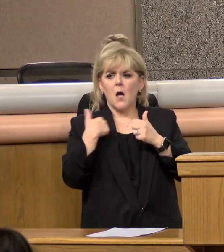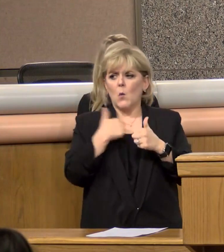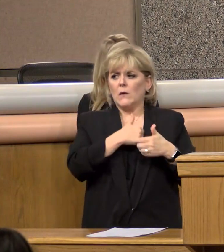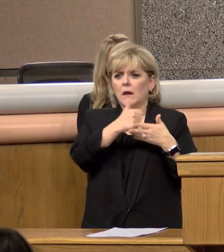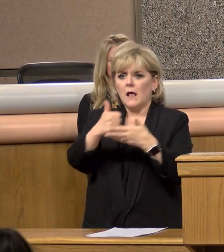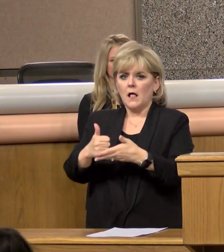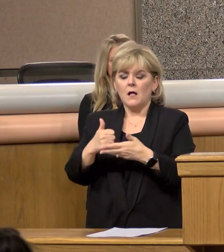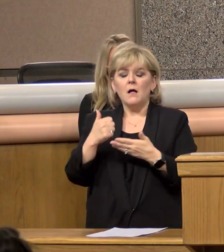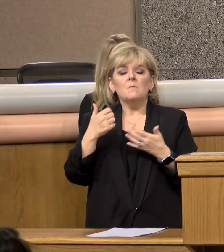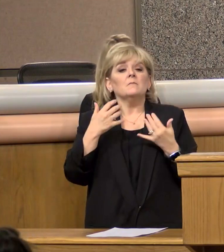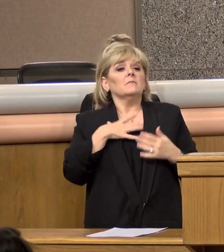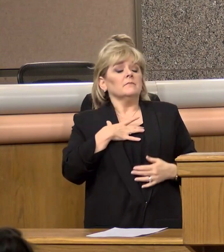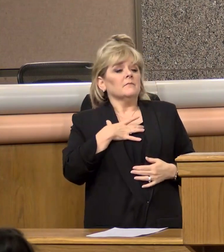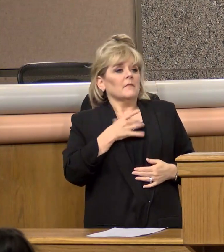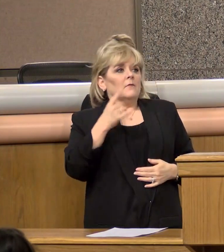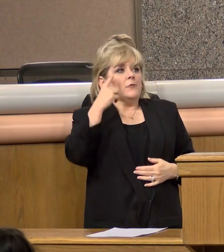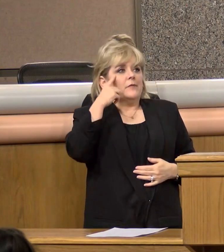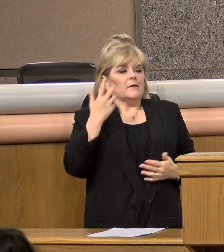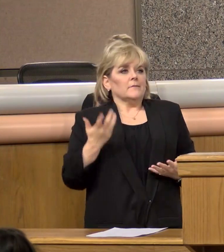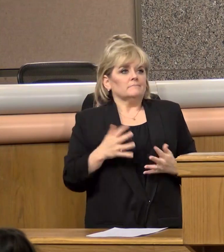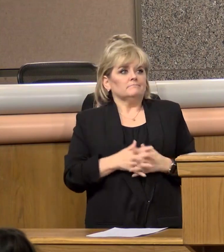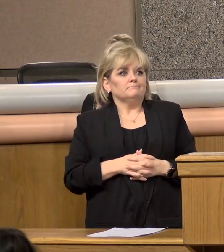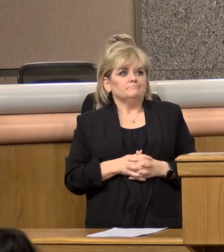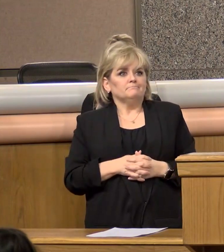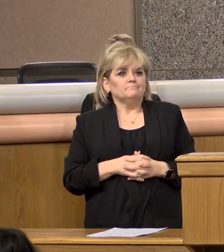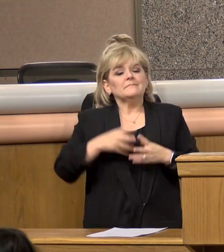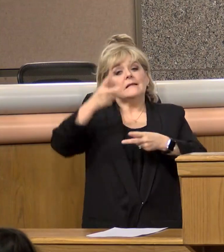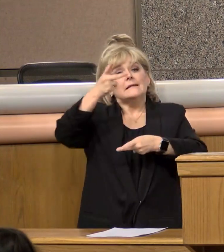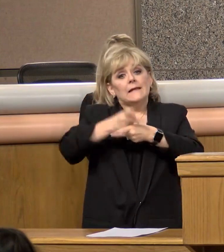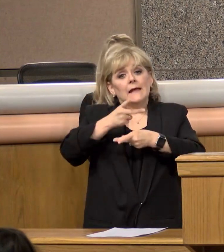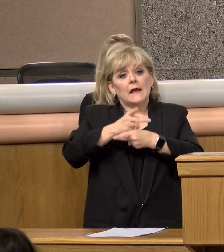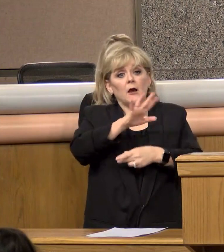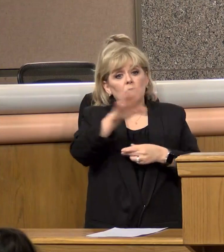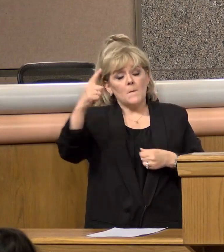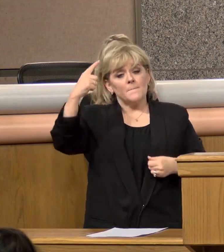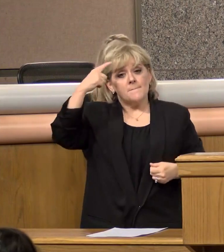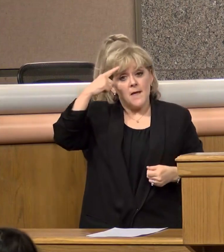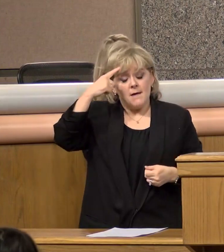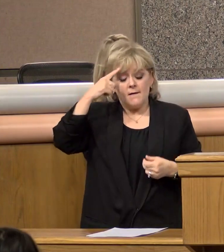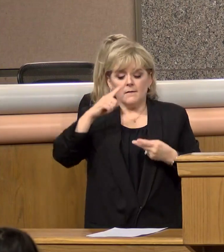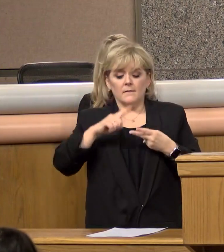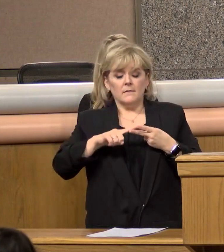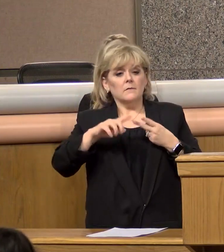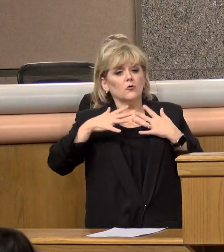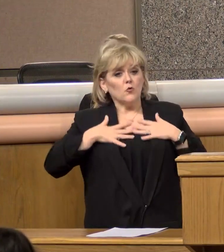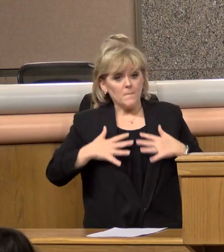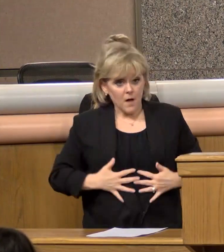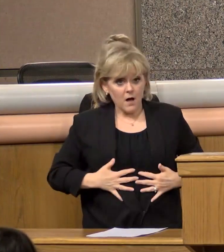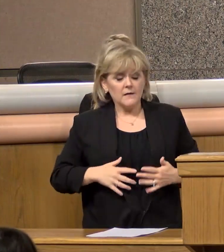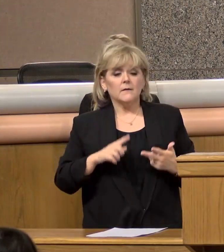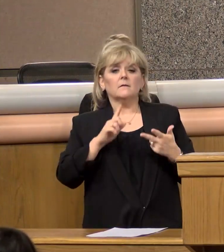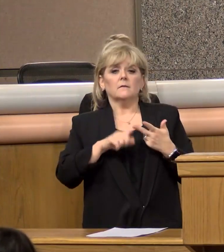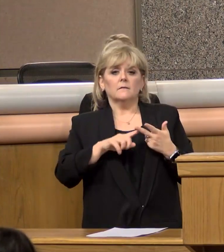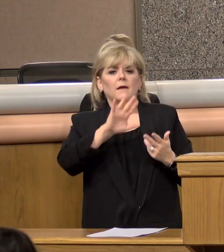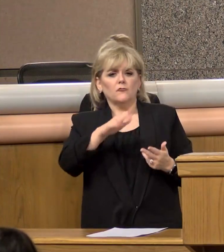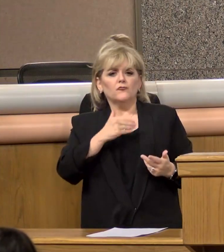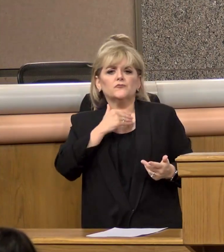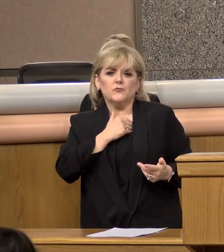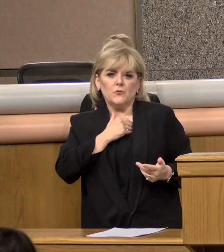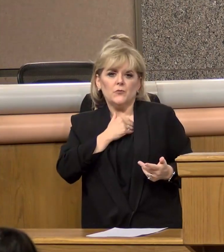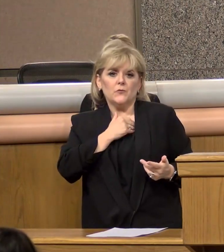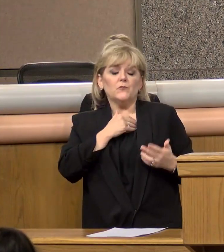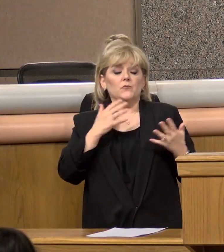I like to think about it in terms of keeping uh keeping care of our mind, of our body, and our soul. So be thinking about things that you can do